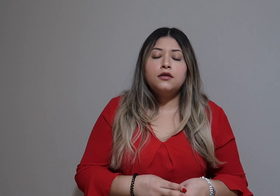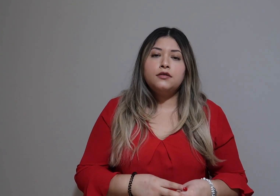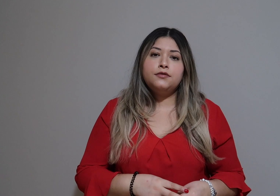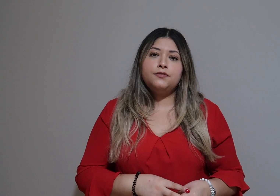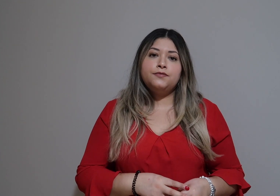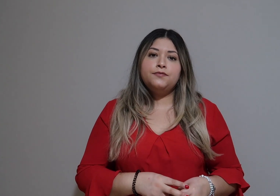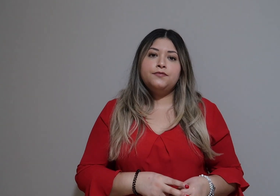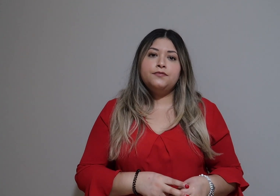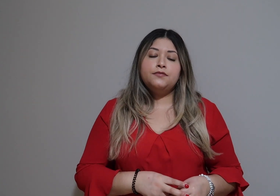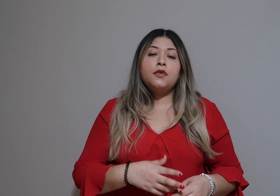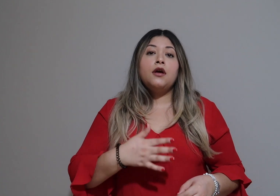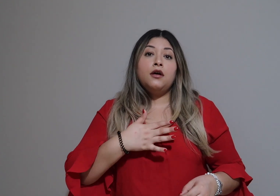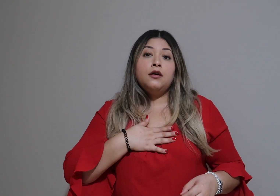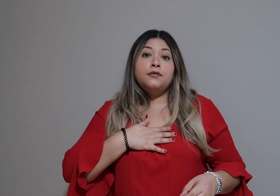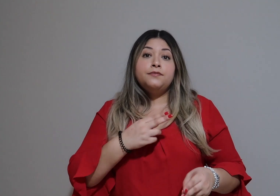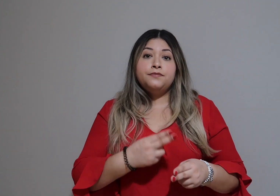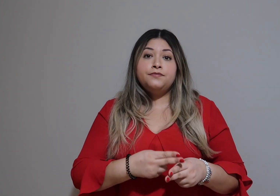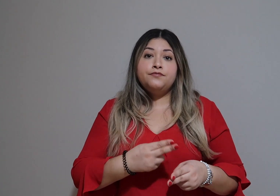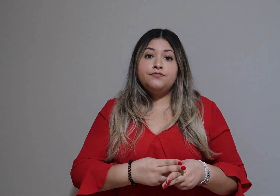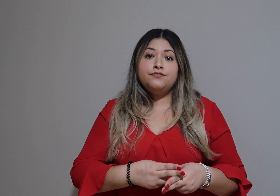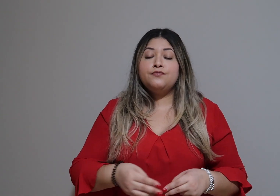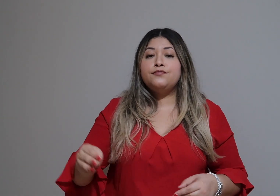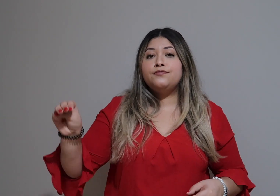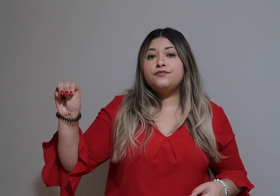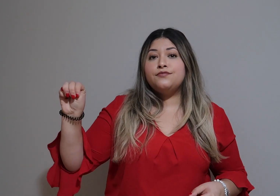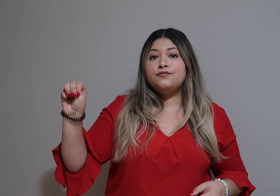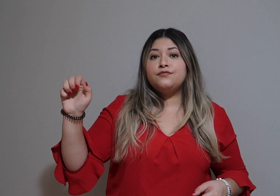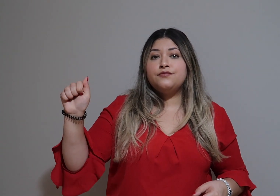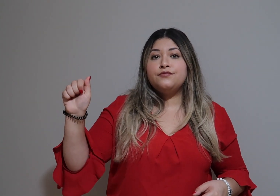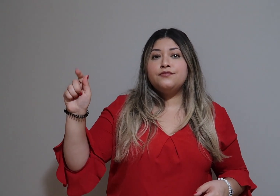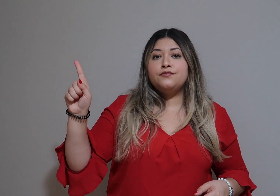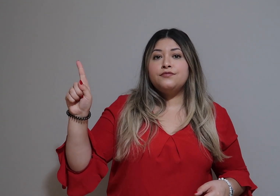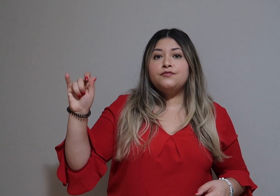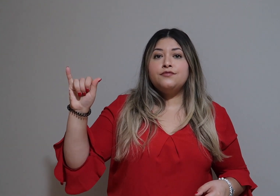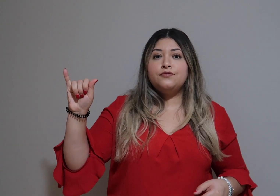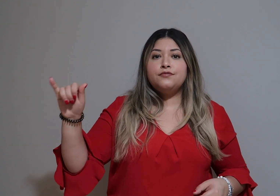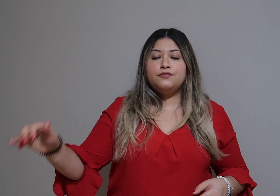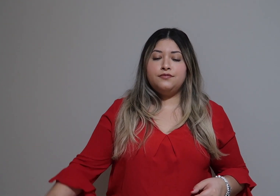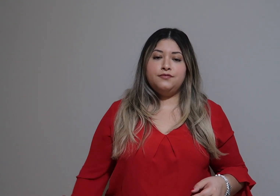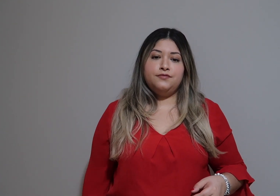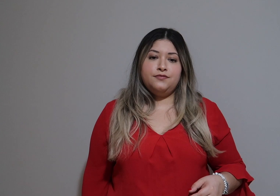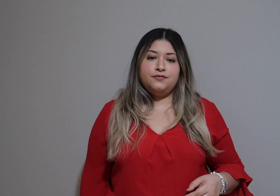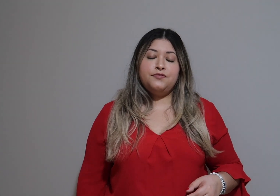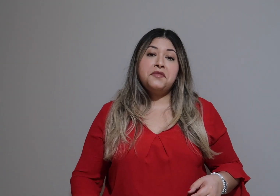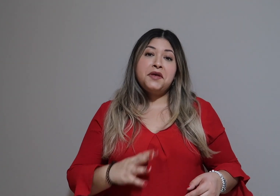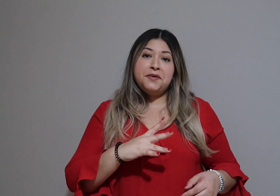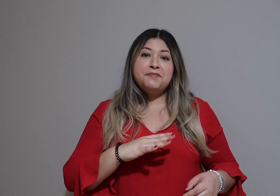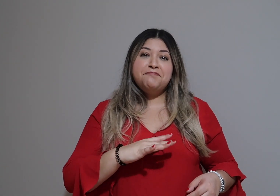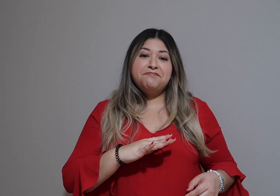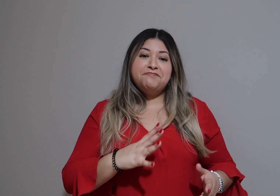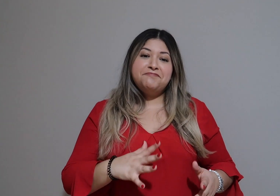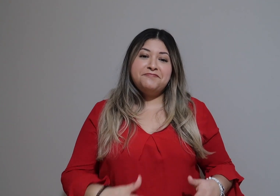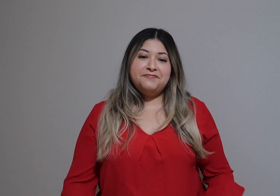And if I'm going to respond, my response is going to be neutral. My name is Maddie. So it's pretty cool to see that and how they